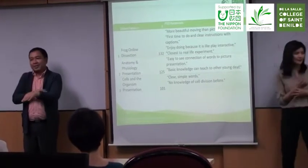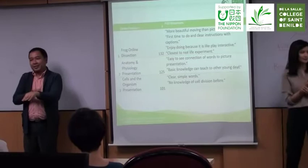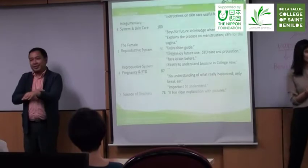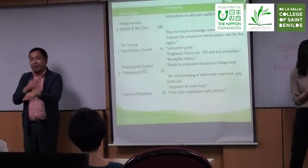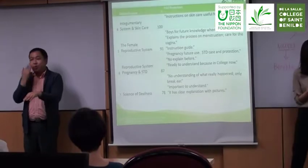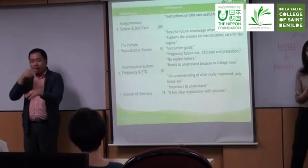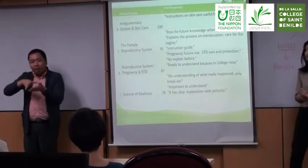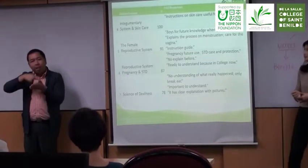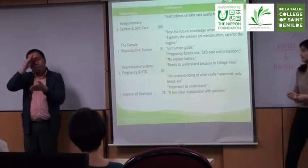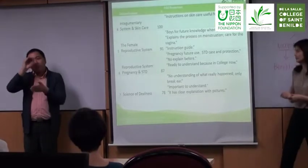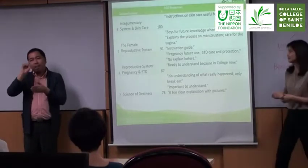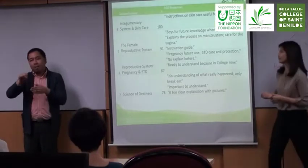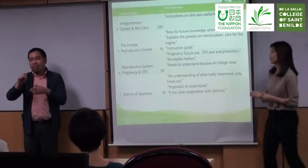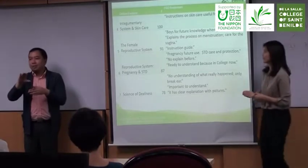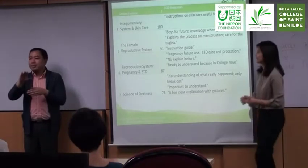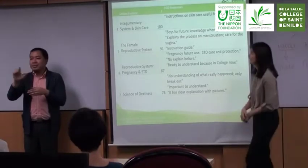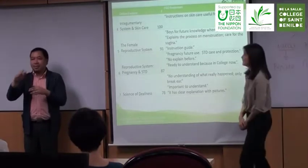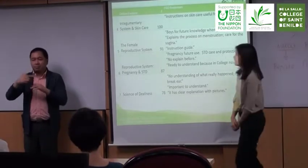Okay, next.